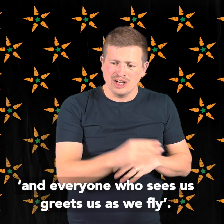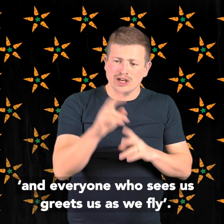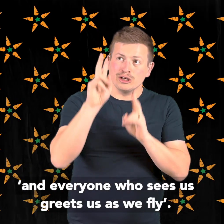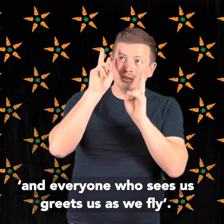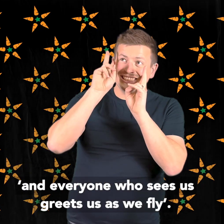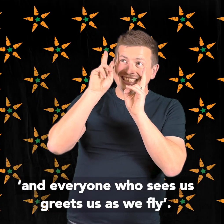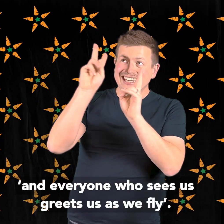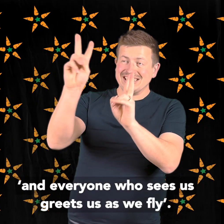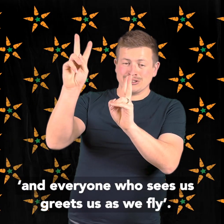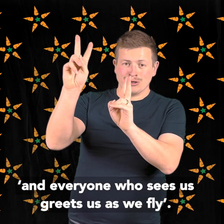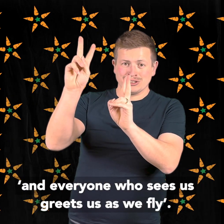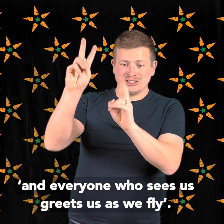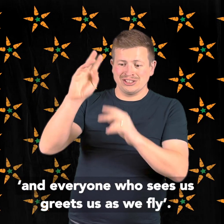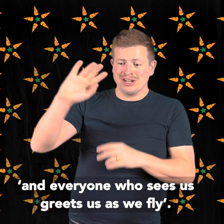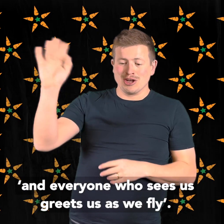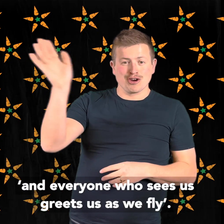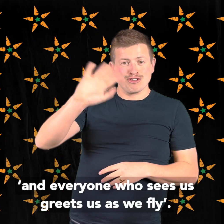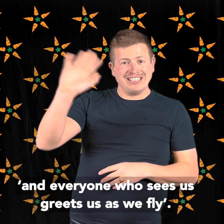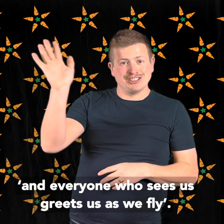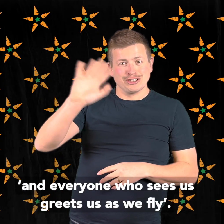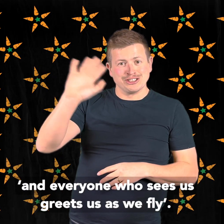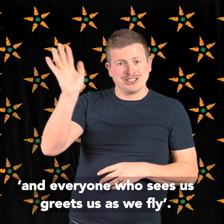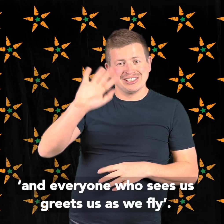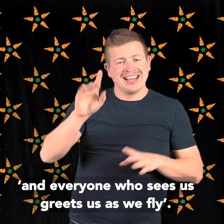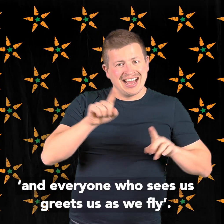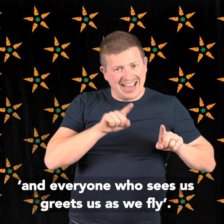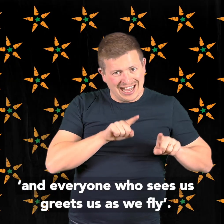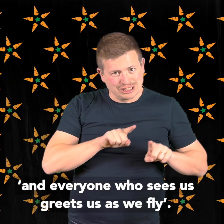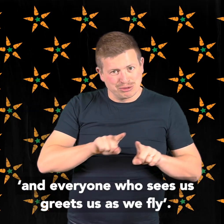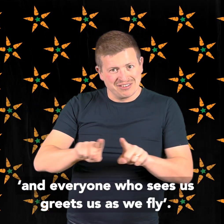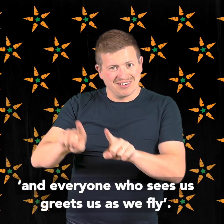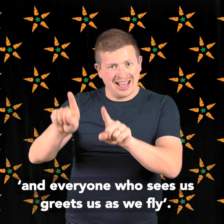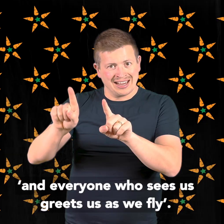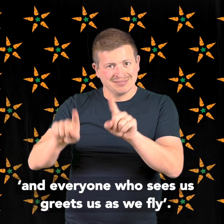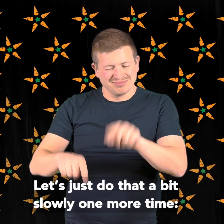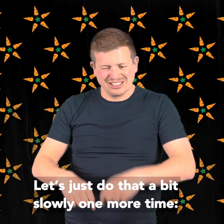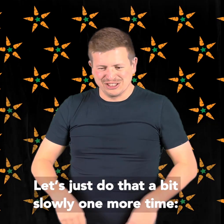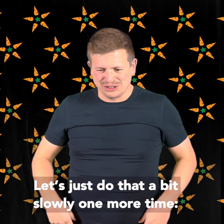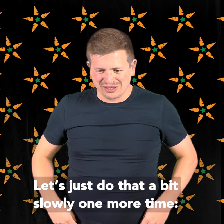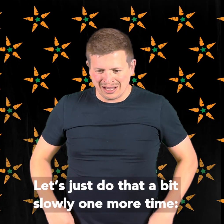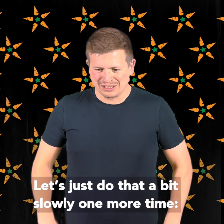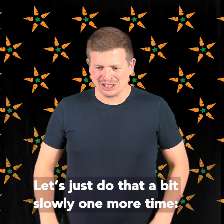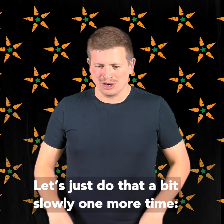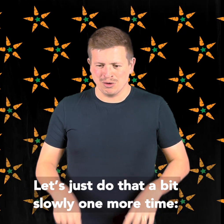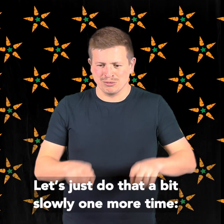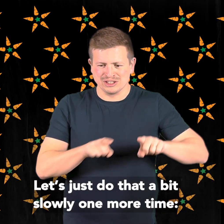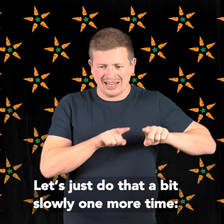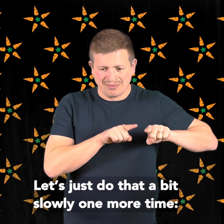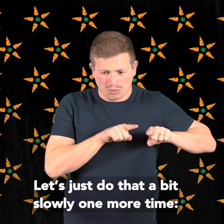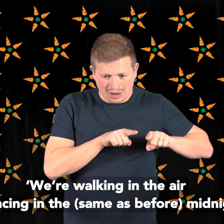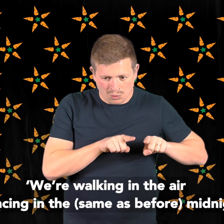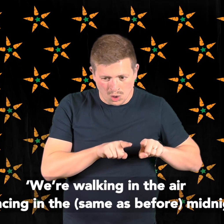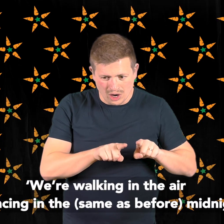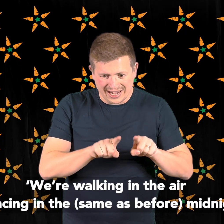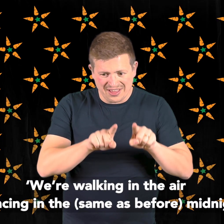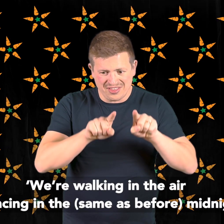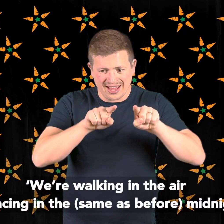who sees us greets us as we fly. Let's just do that a bit slowly one more time. We're walking in the air.